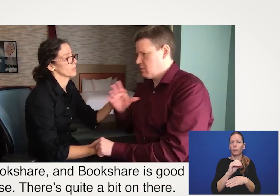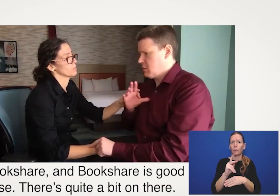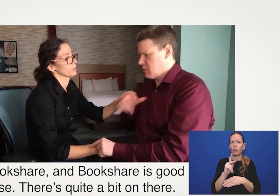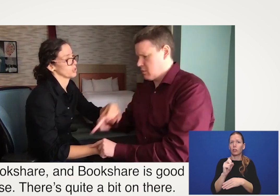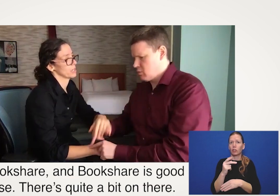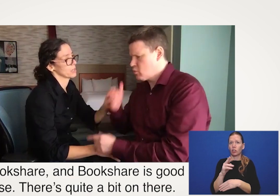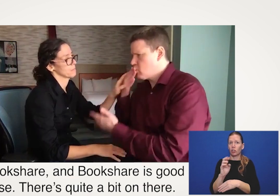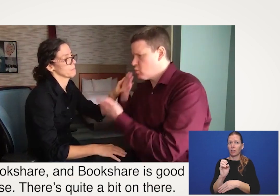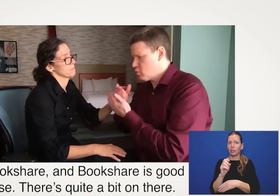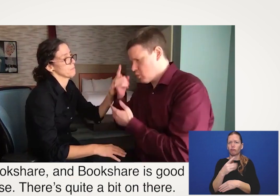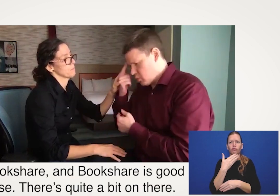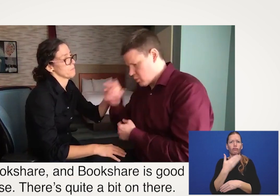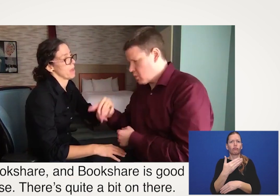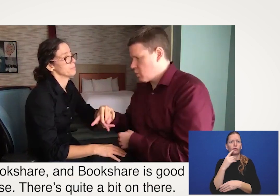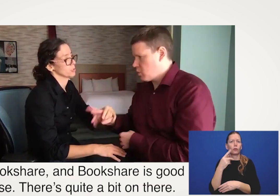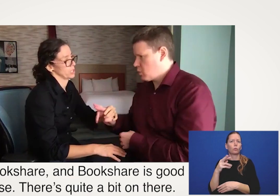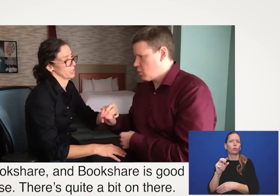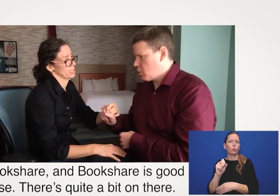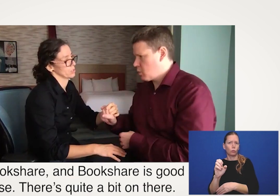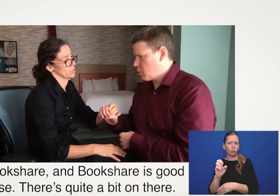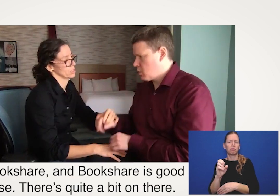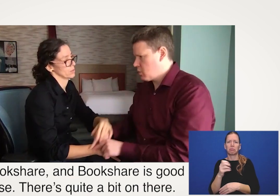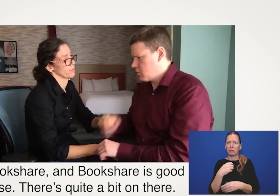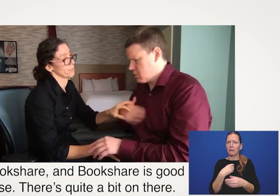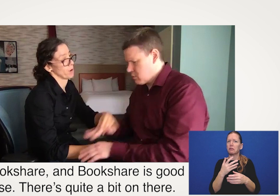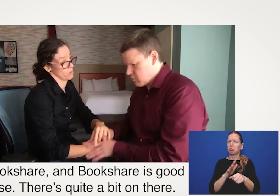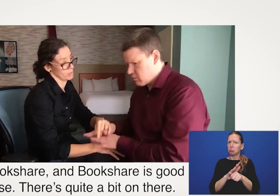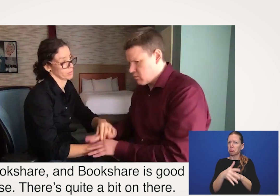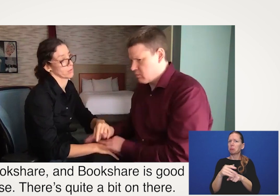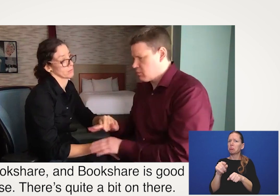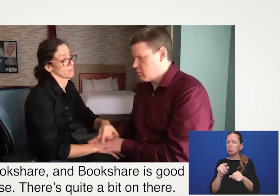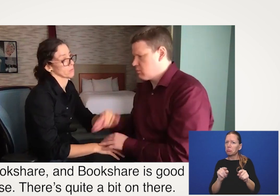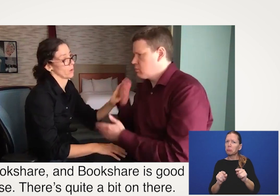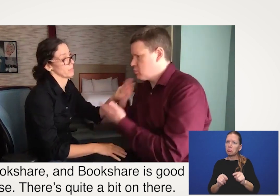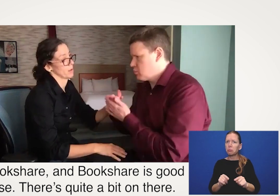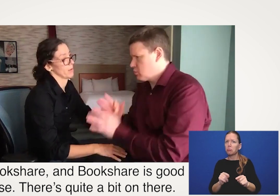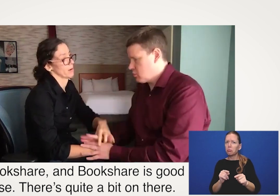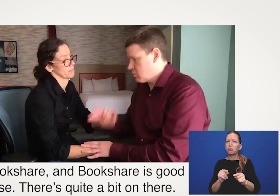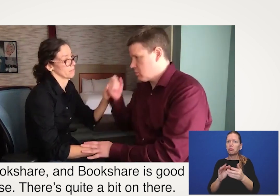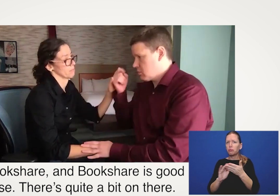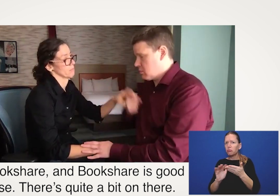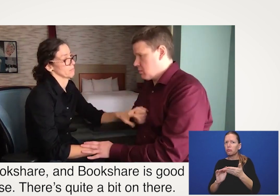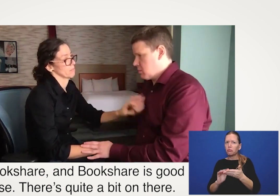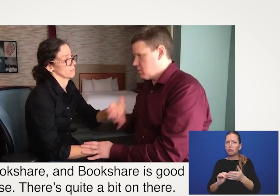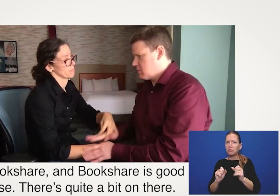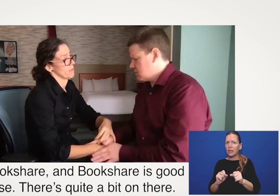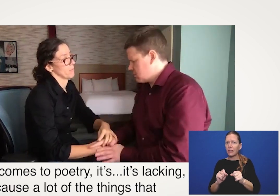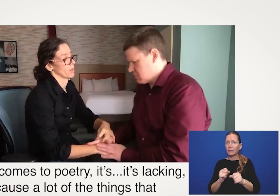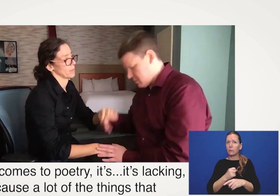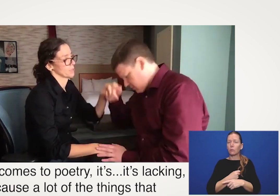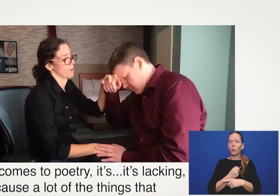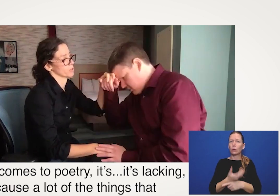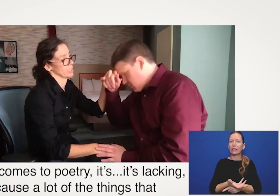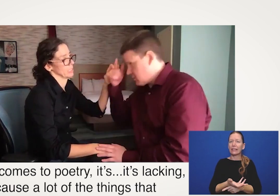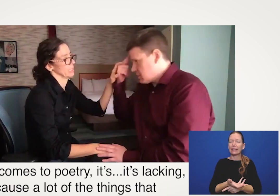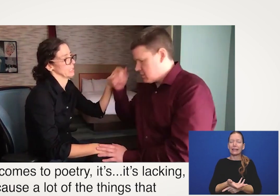I use Bookshare, and Bookshare is good for prose. There's quite a bit on there. But when it